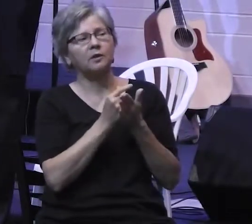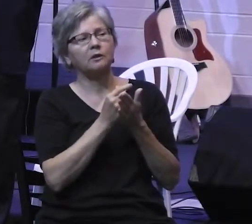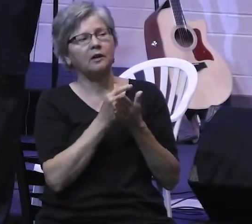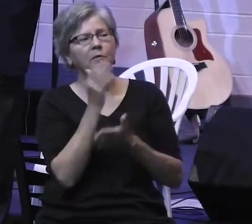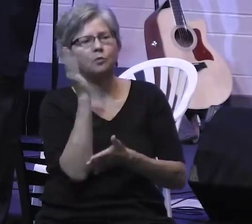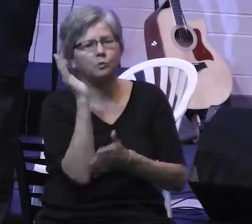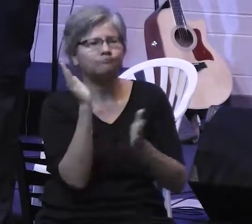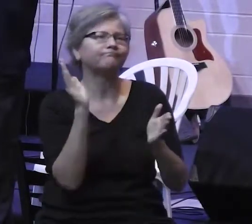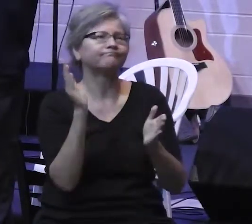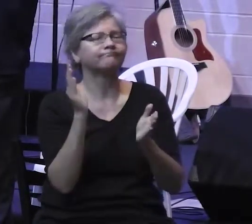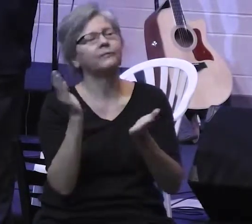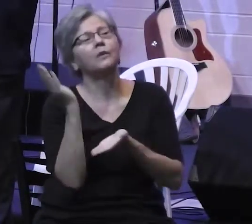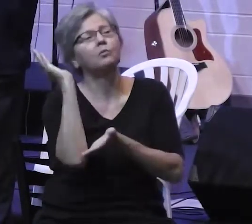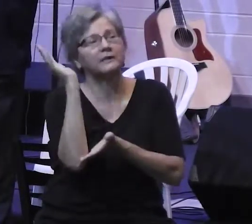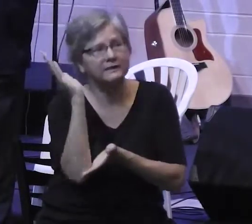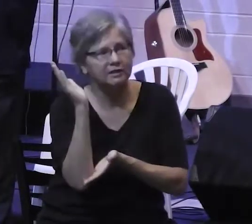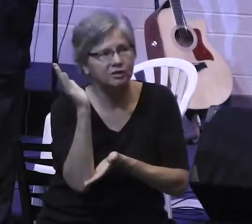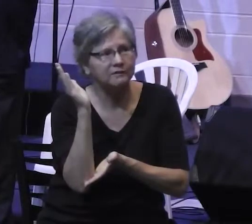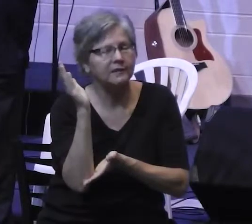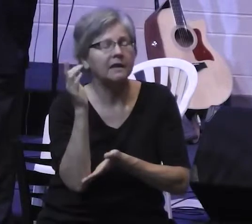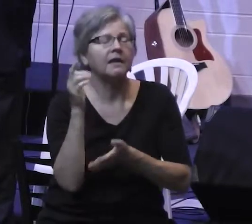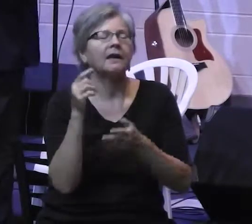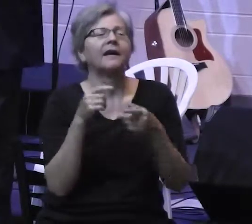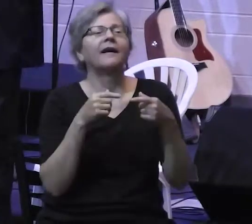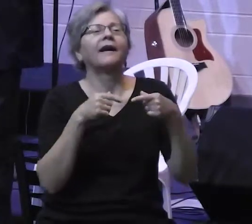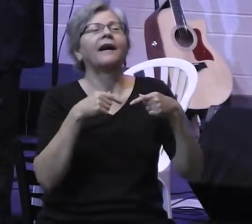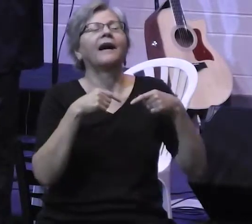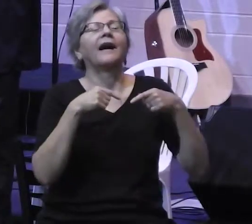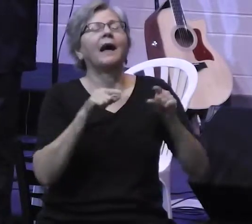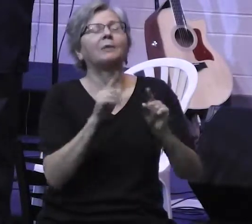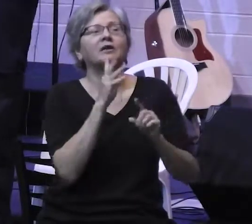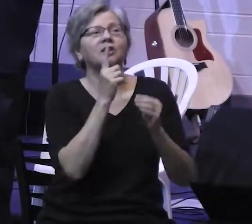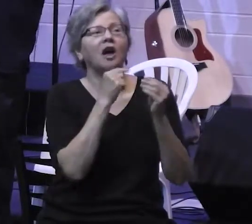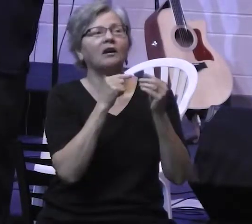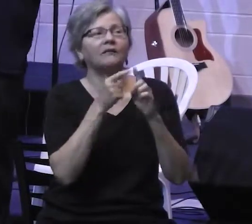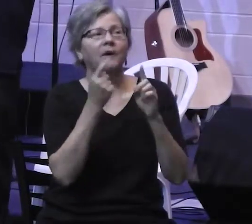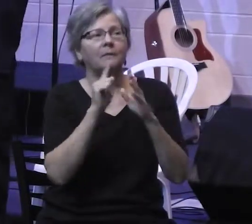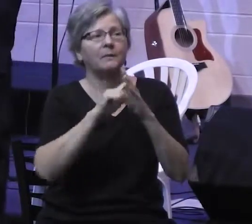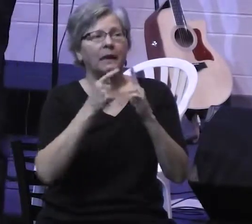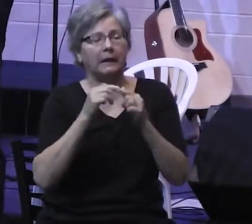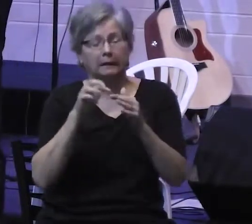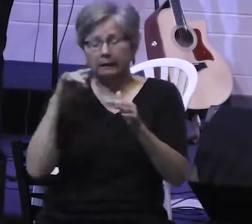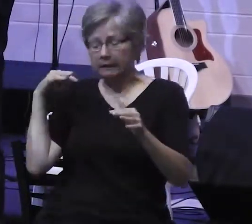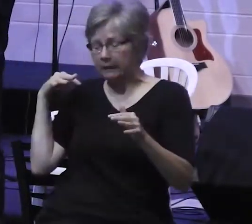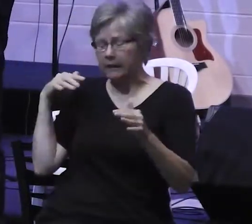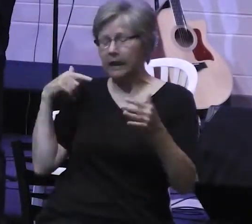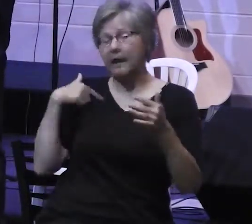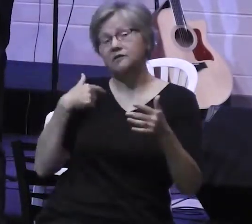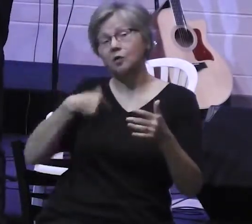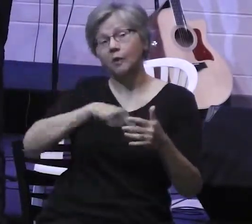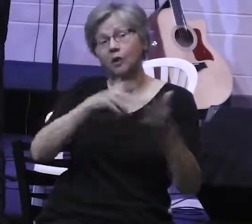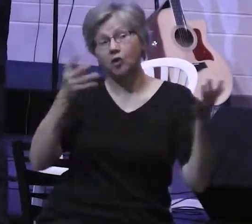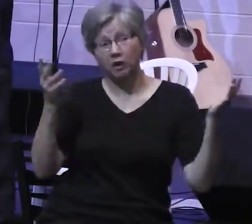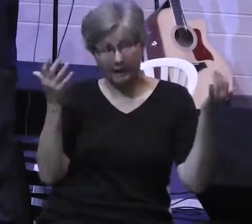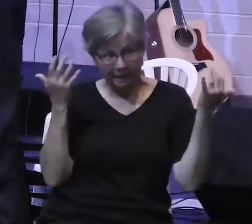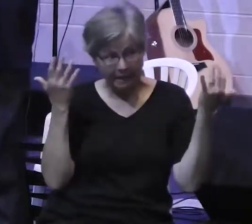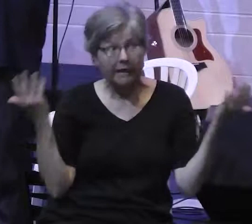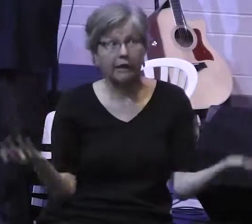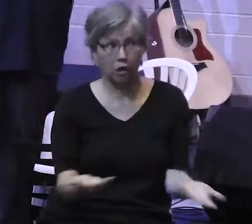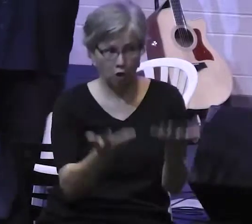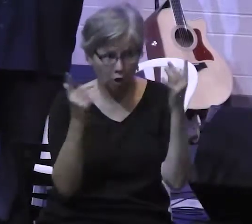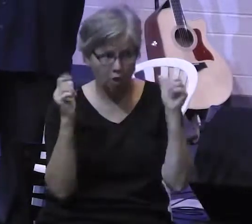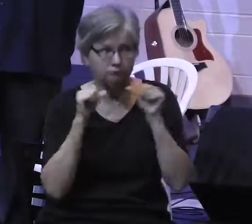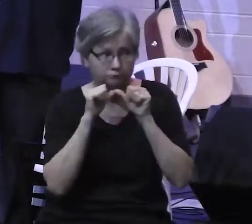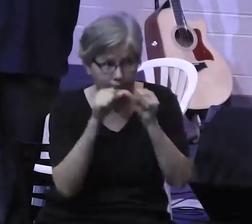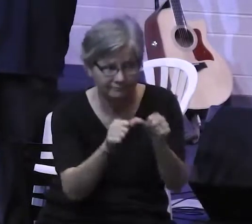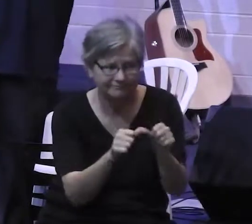Scripture. So we're going to be here for a while. That's a joke. We'll try to only do a half hour-ish.